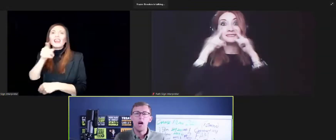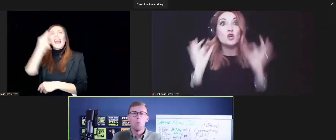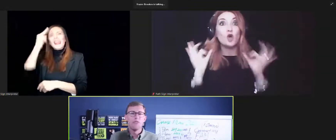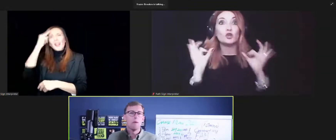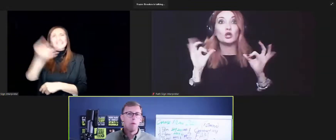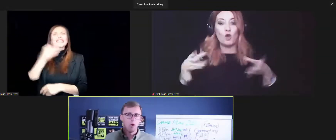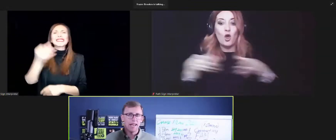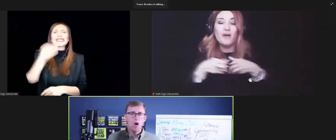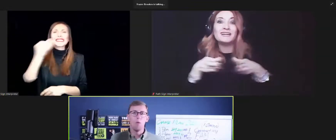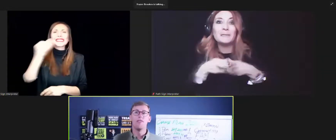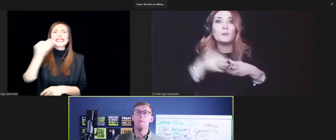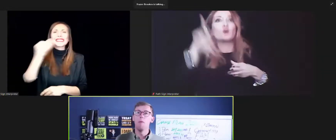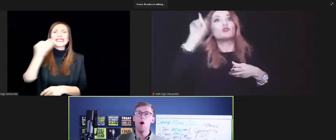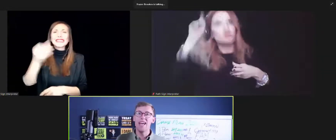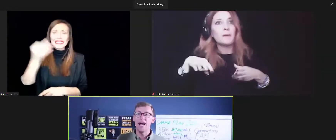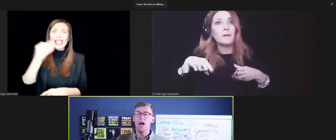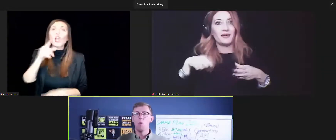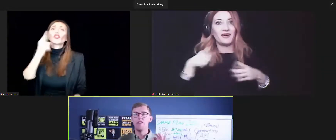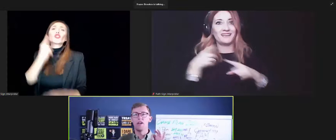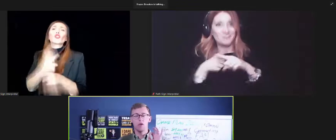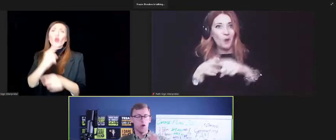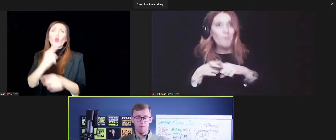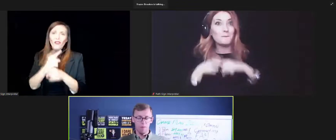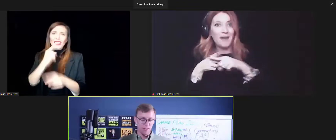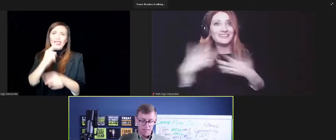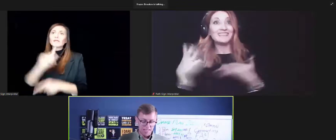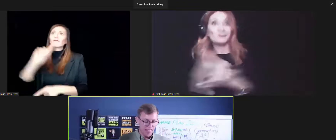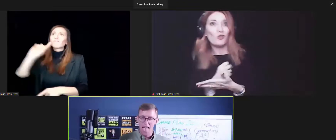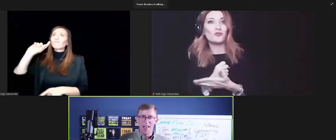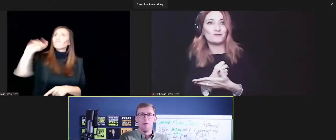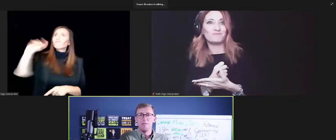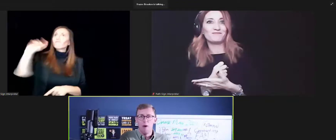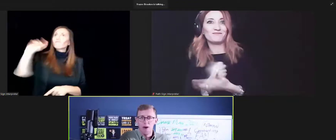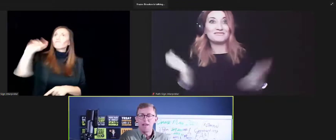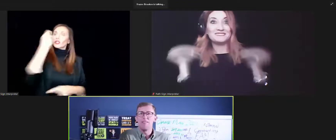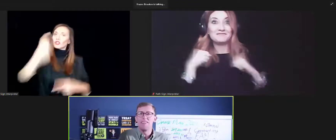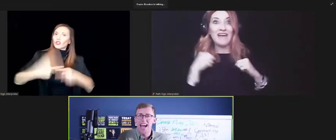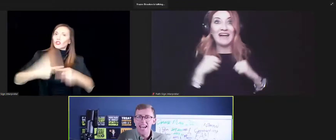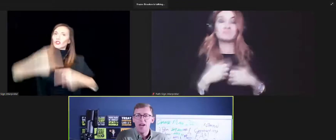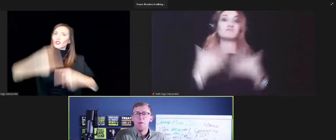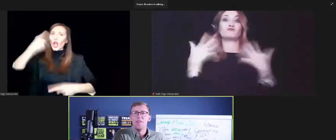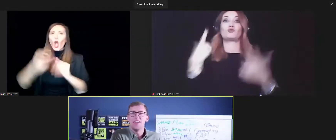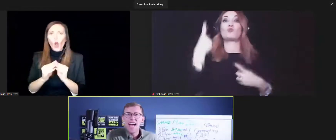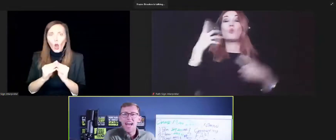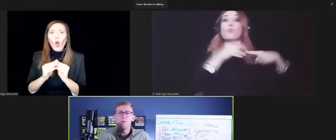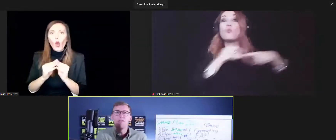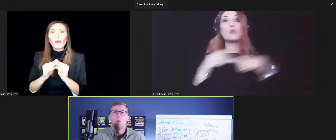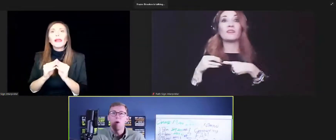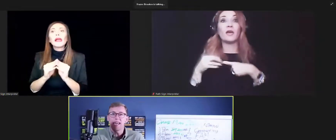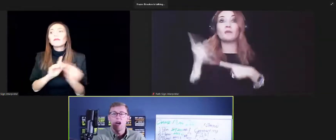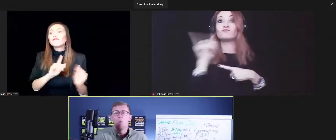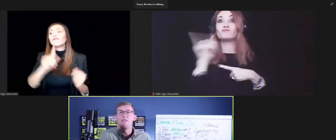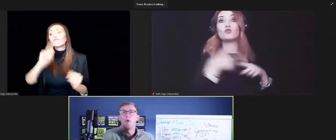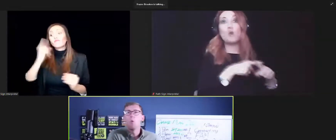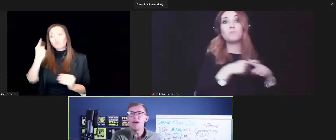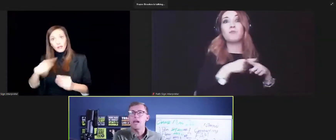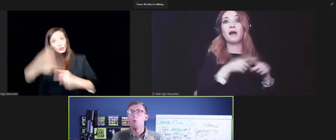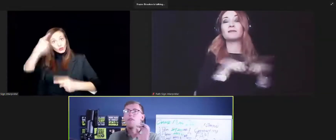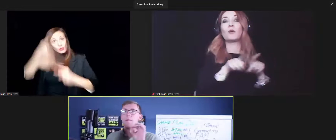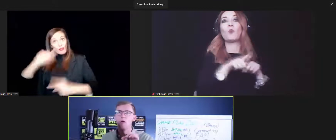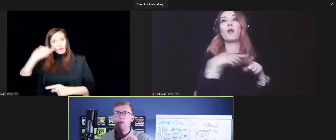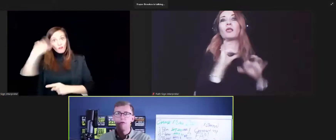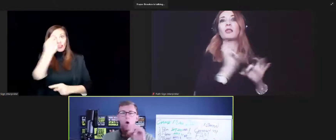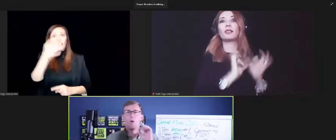week, win the morning. Win the morning, win the morning, win the day. Win the day, win the week. Win the week,